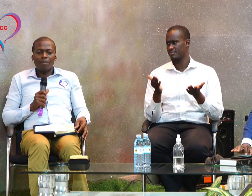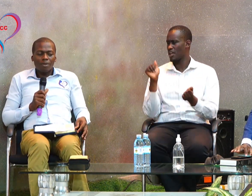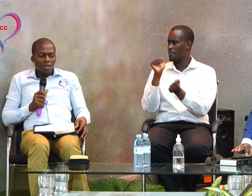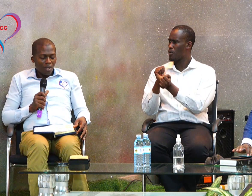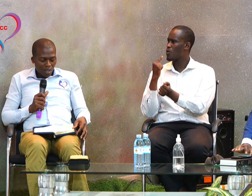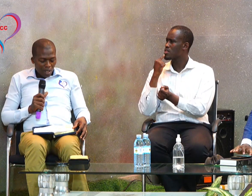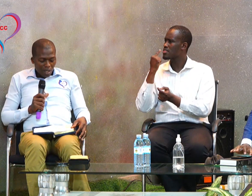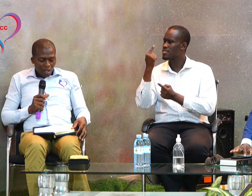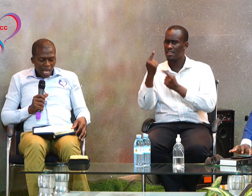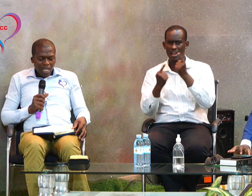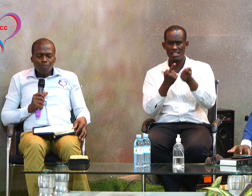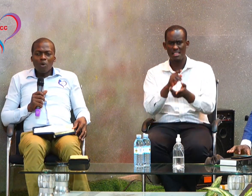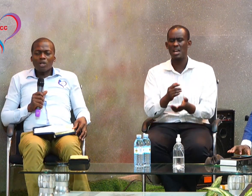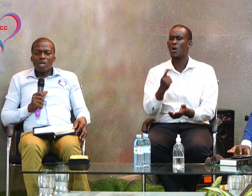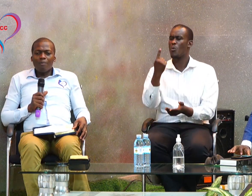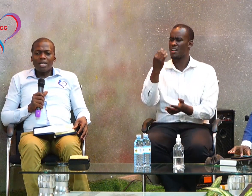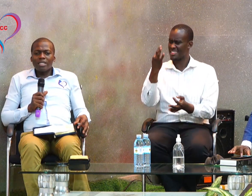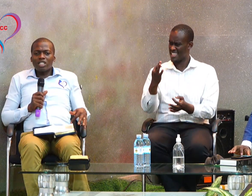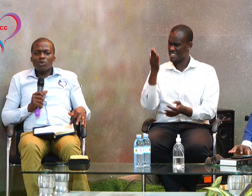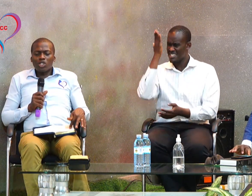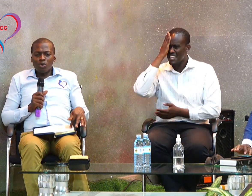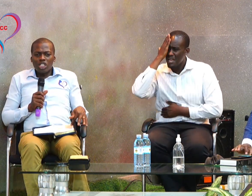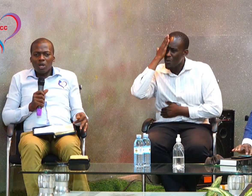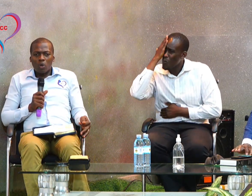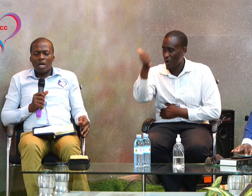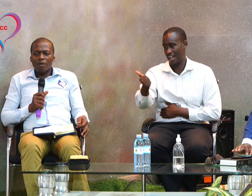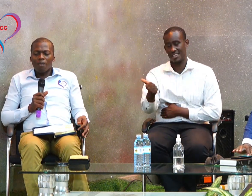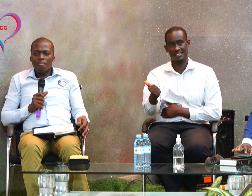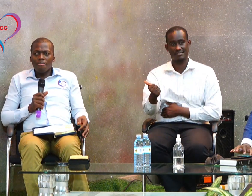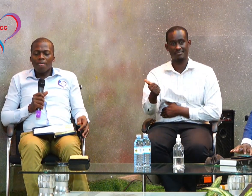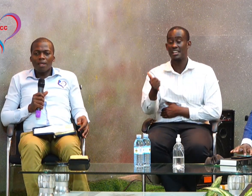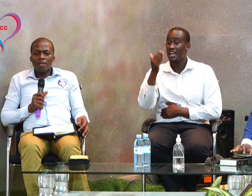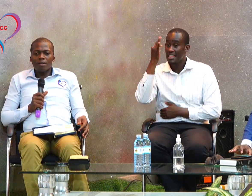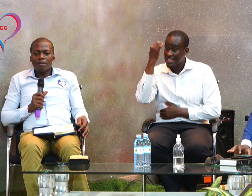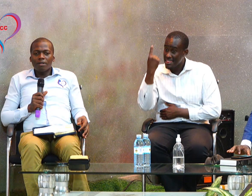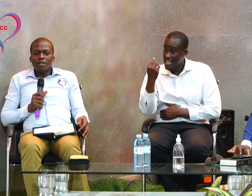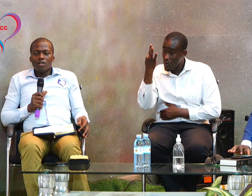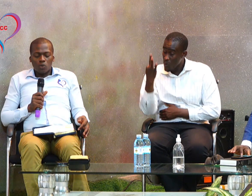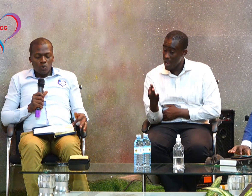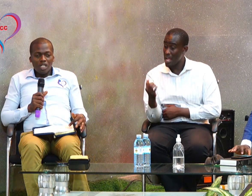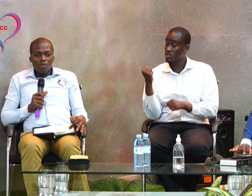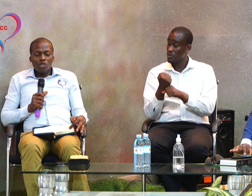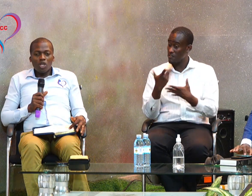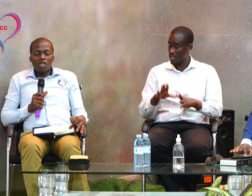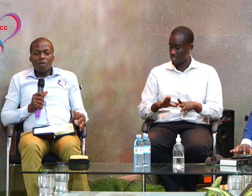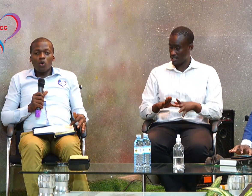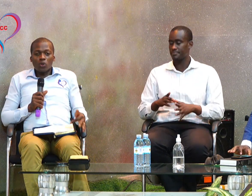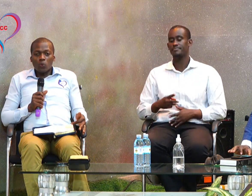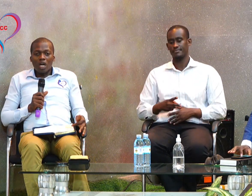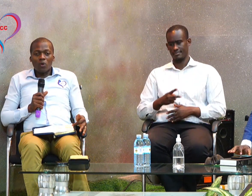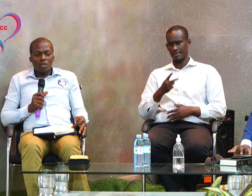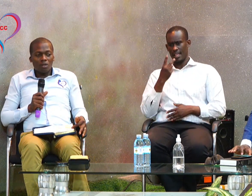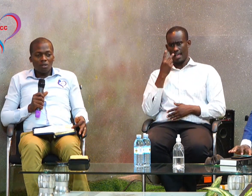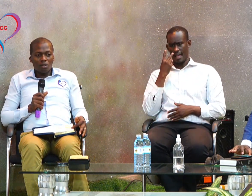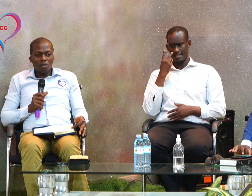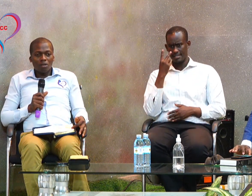telling us this one thing I do. Kakati Paul atugamba nti nze kino kimu kyenkola. I look at the things that I fail to achieve. Ntunulira ebintu ebinnemye